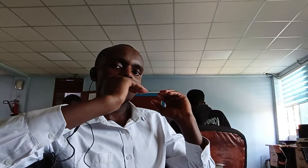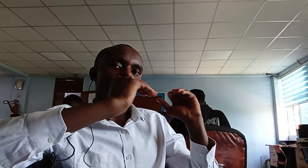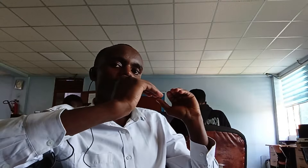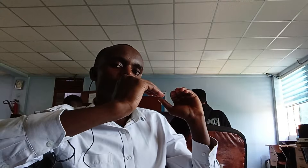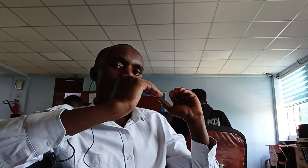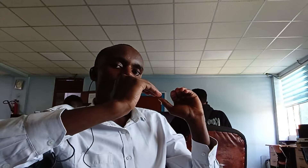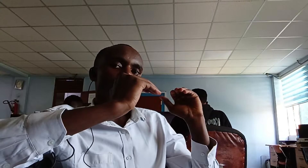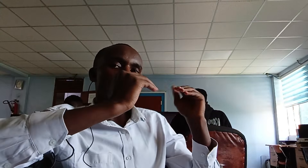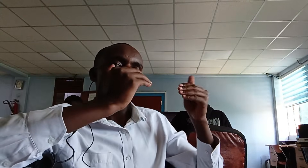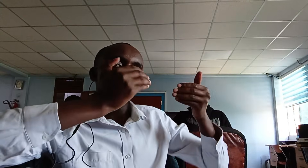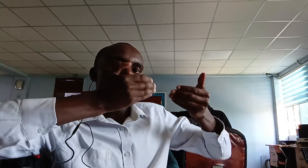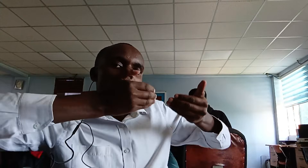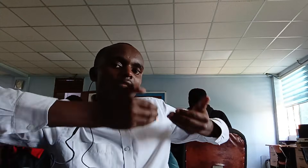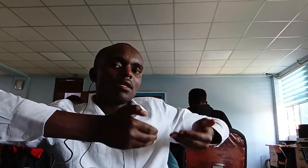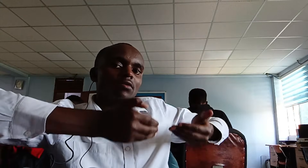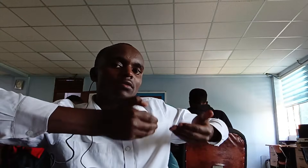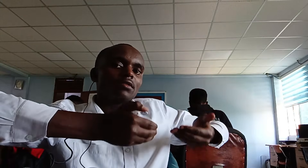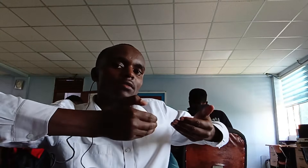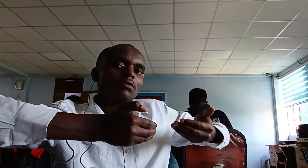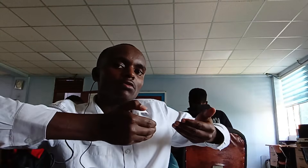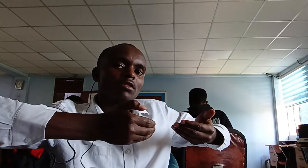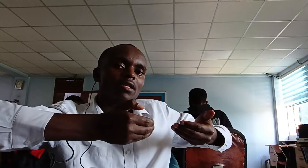how the palm will be like, but now it will stay